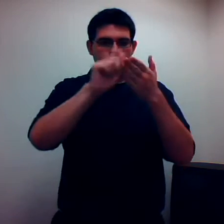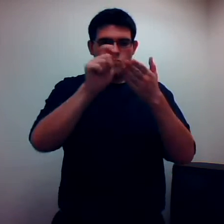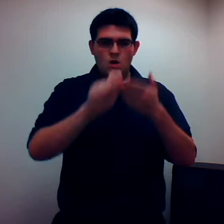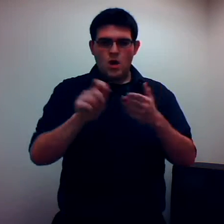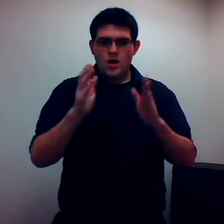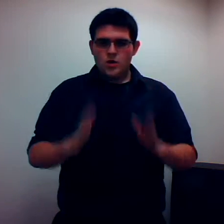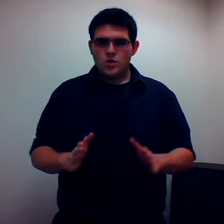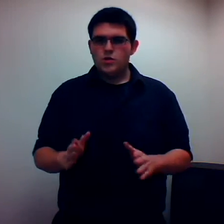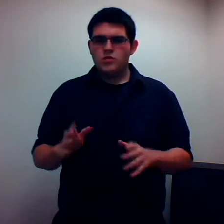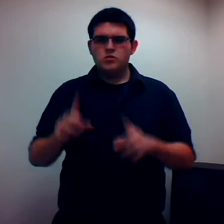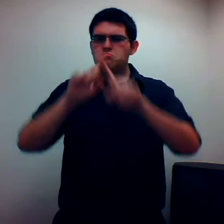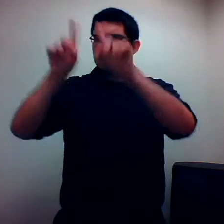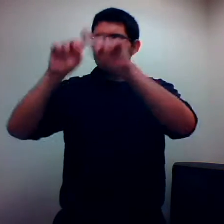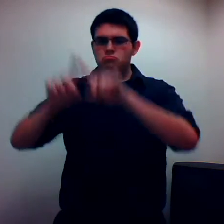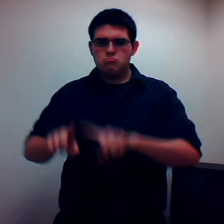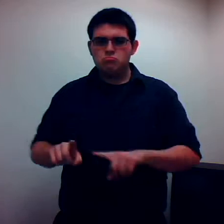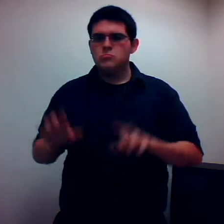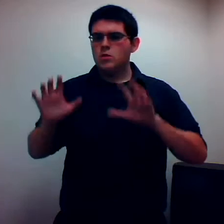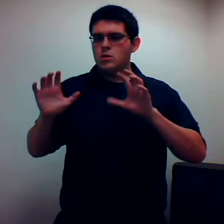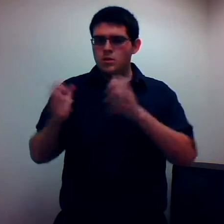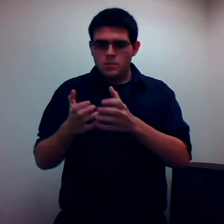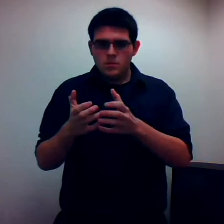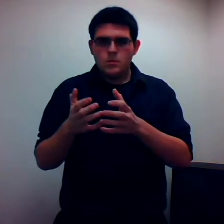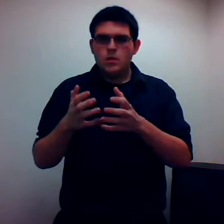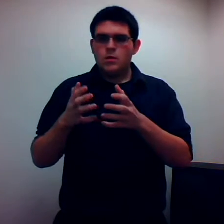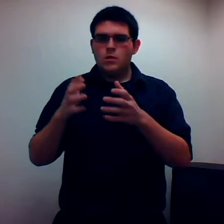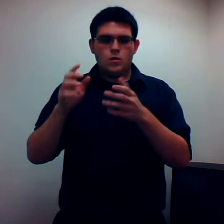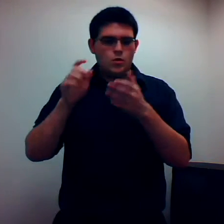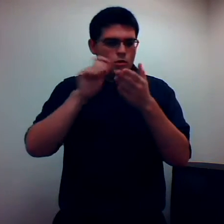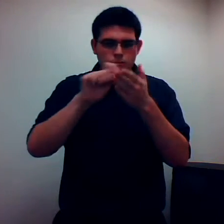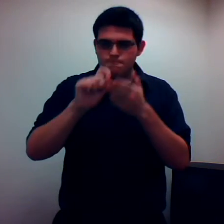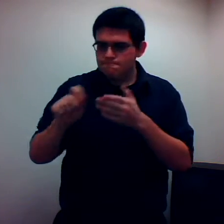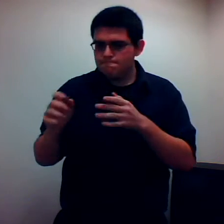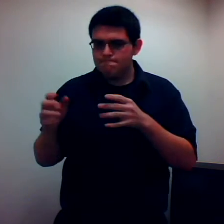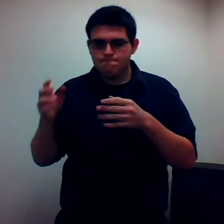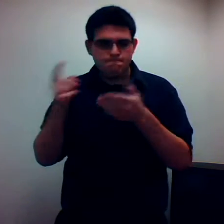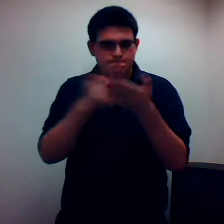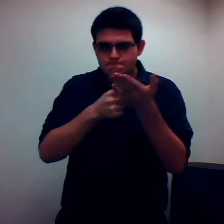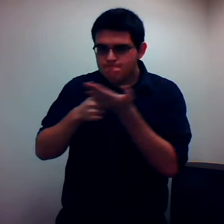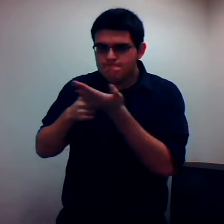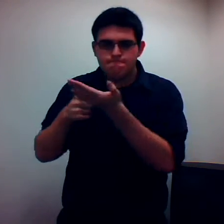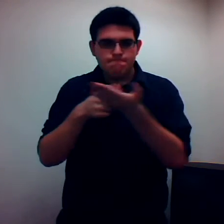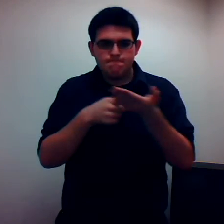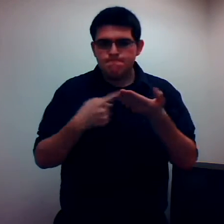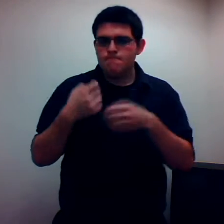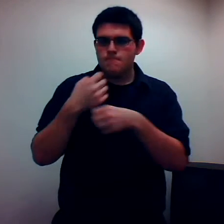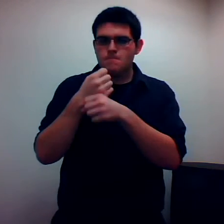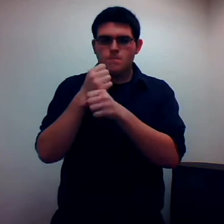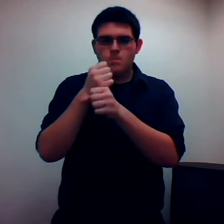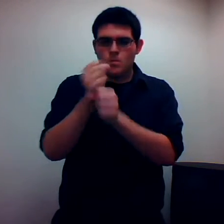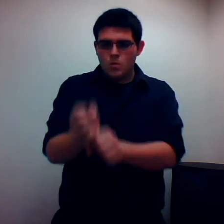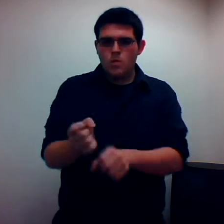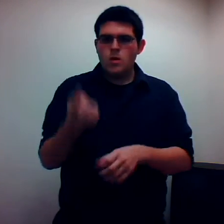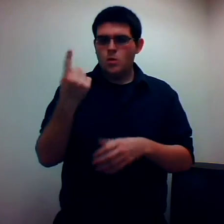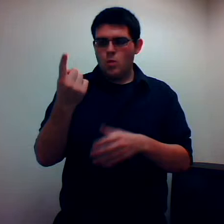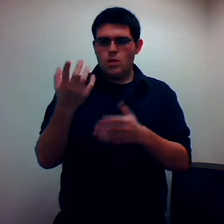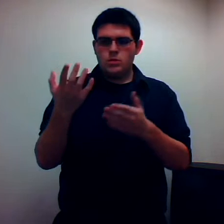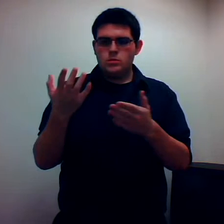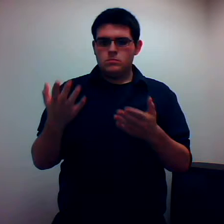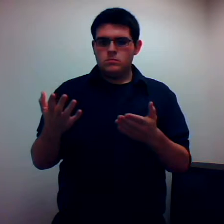writers creating a new body of knowledge with their report. So even, just thinking about using that with freshmen students on a skills